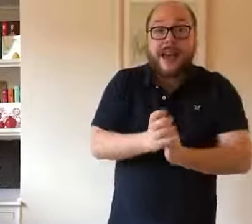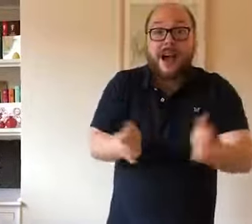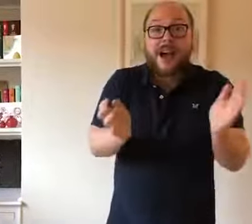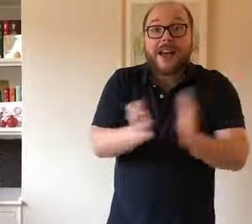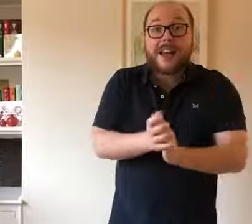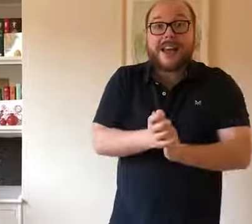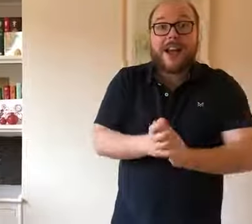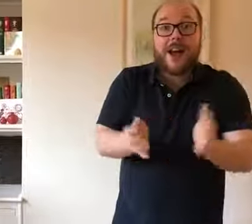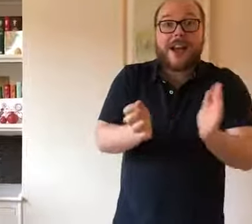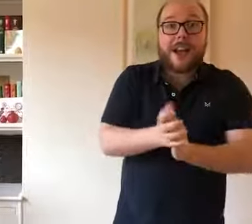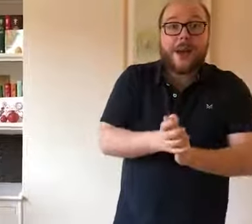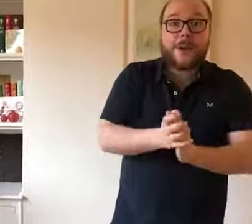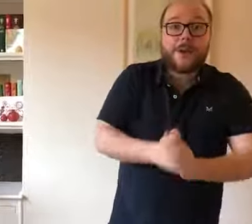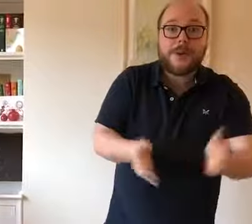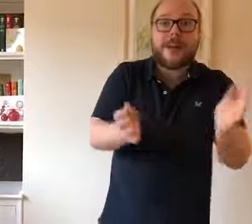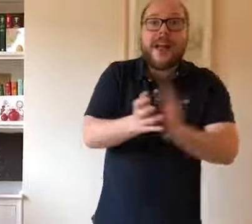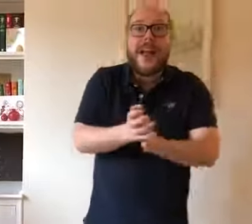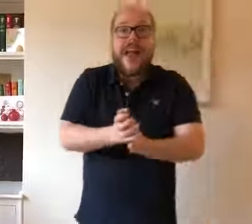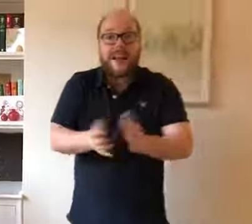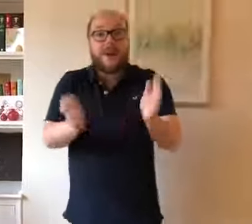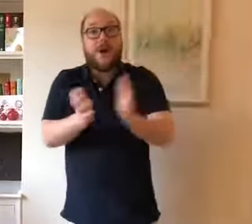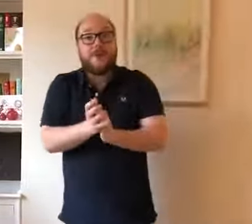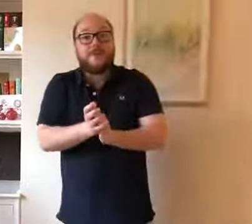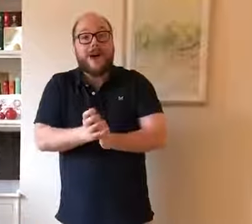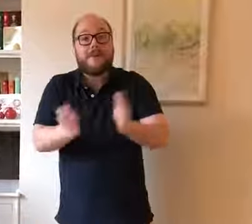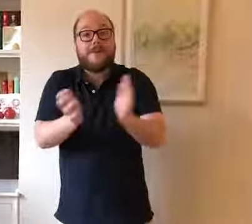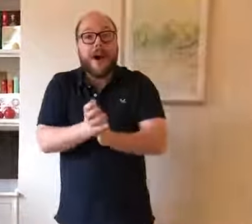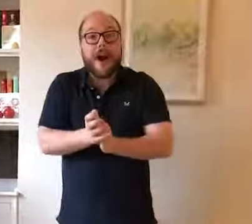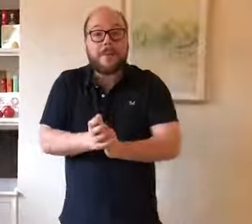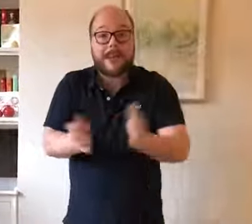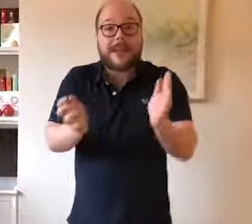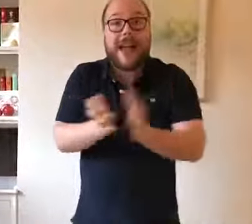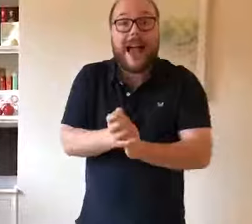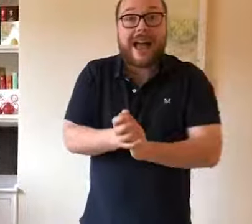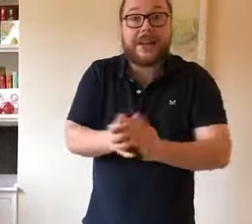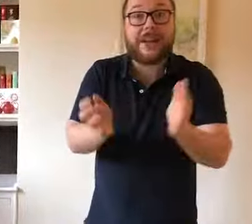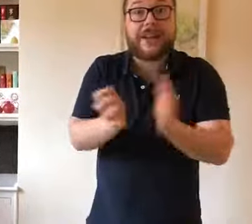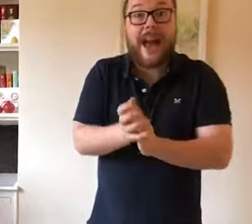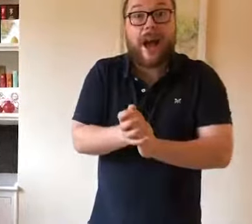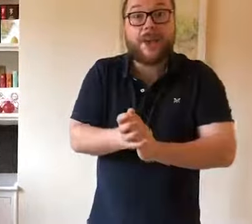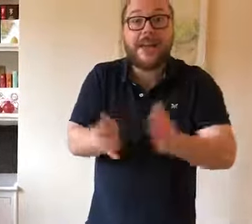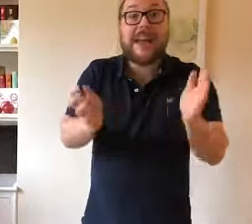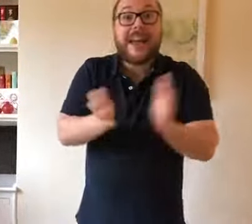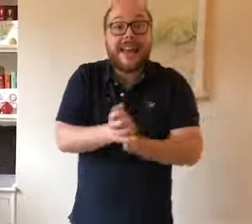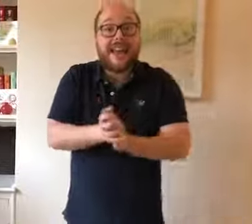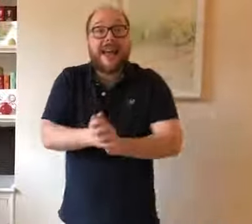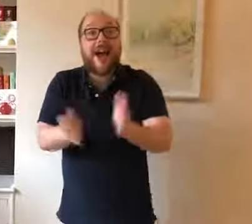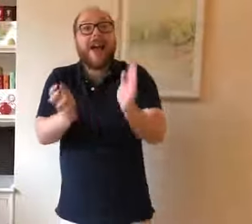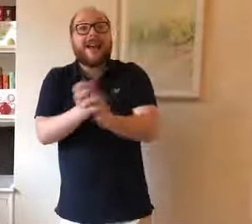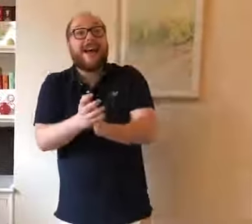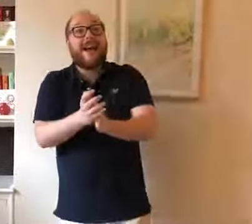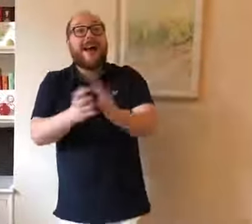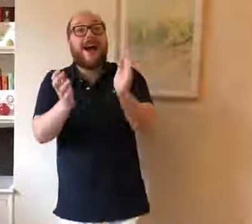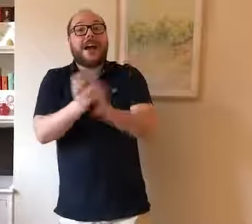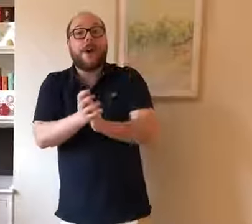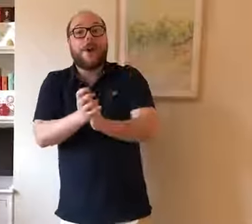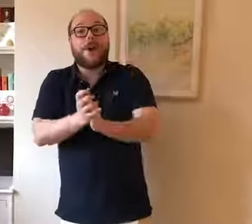-I-E-I-O. And on that farm he had a cow. E-I-E-I-O.